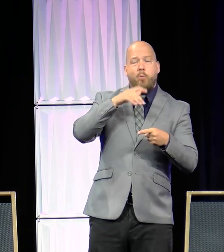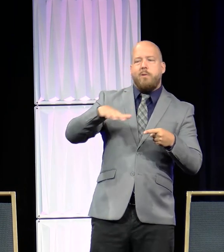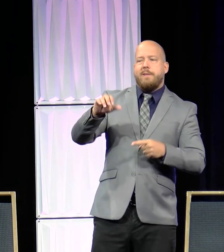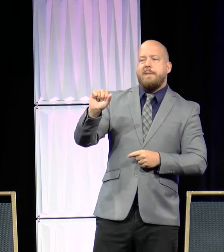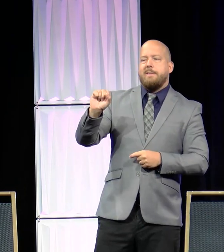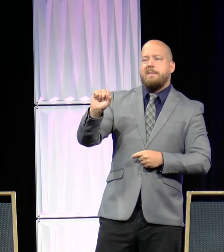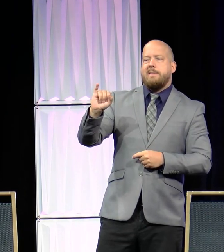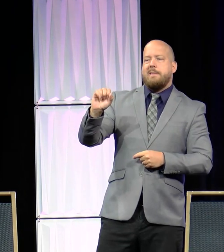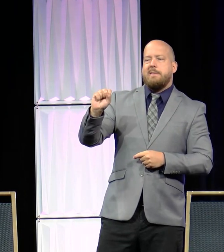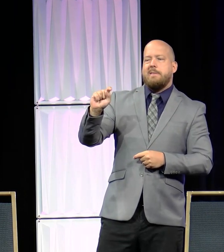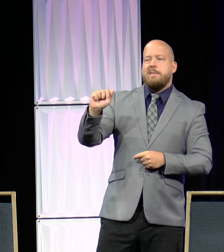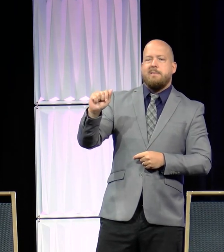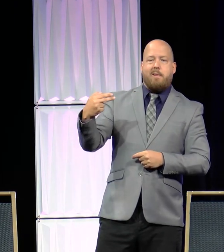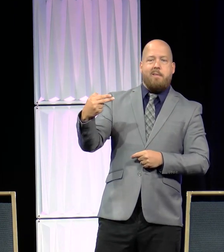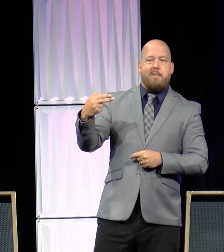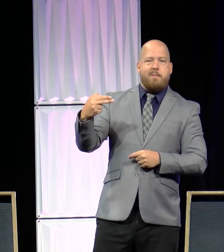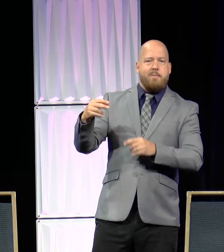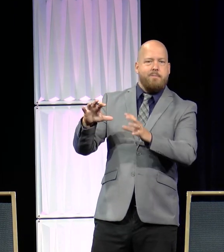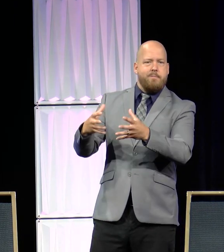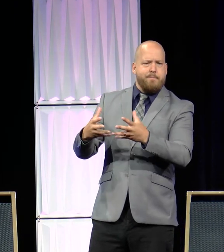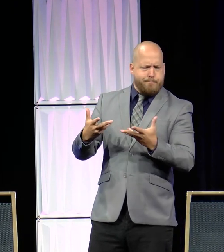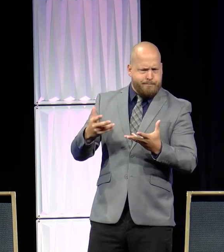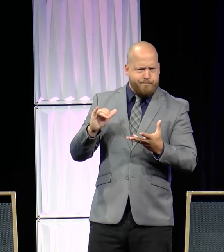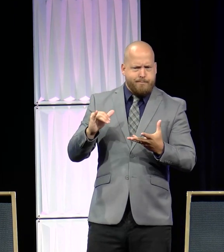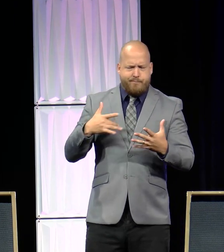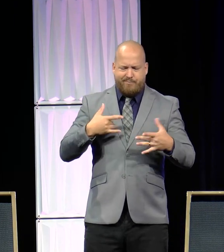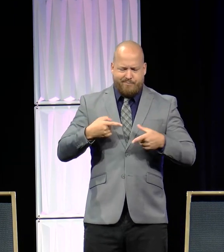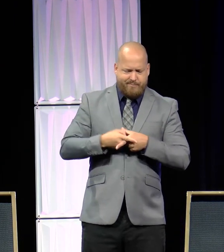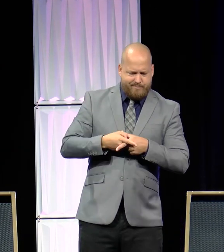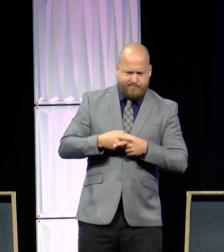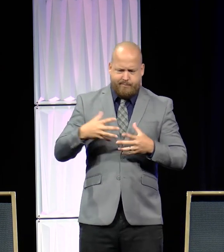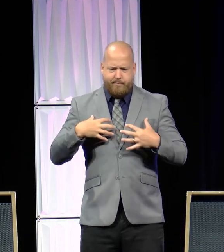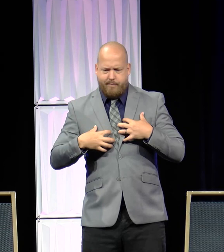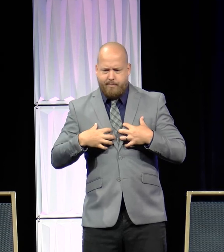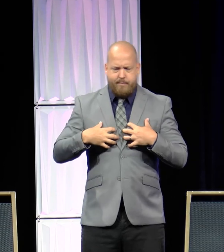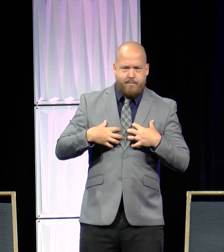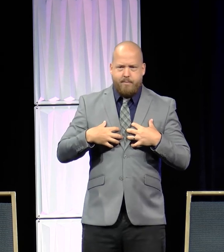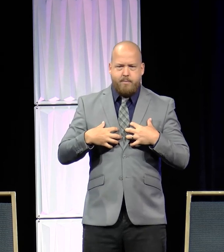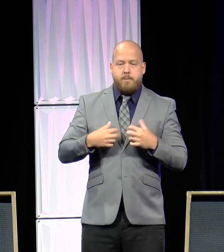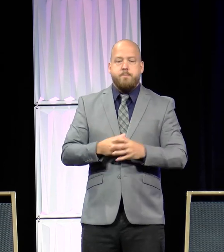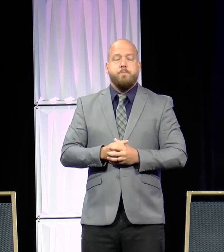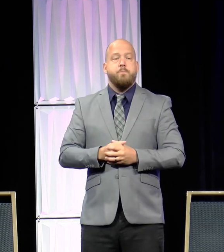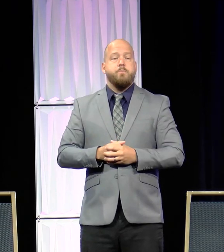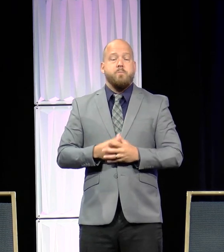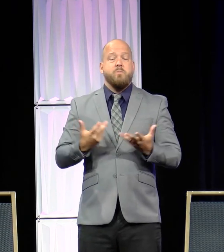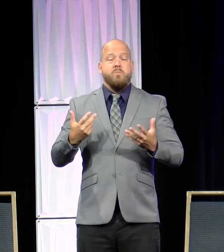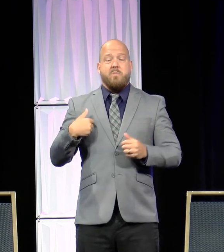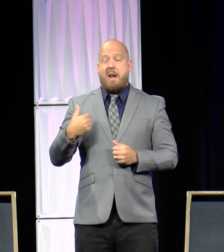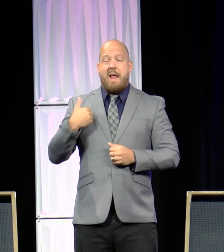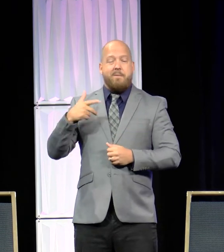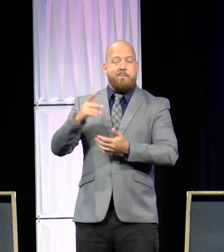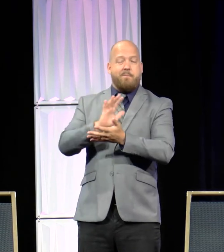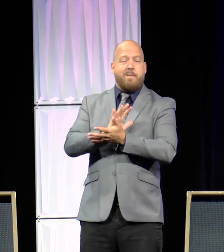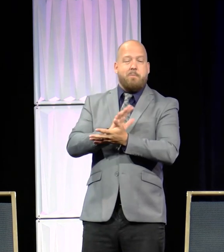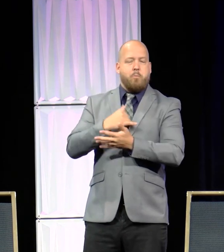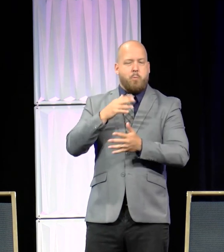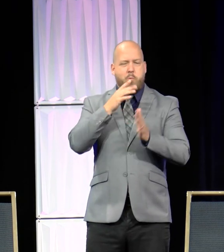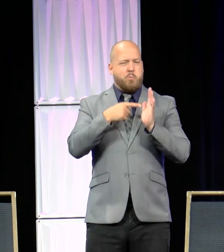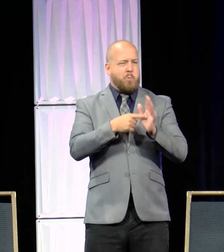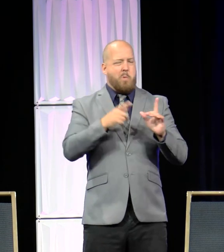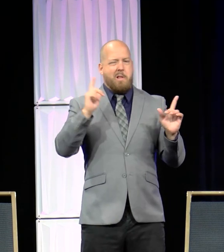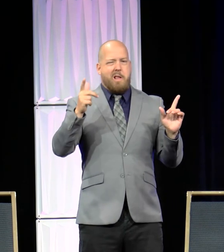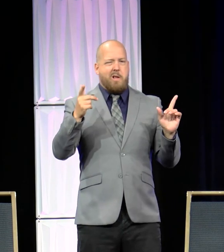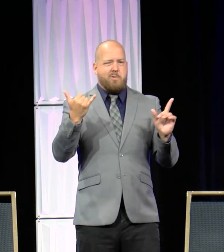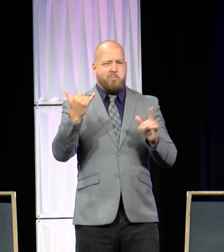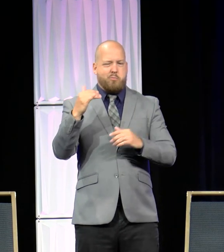We have a film at a call to men called Intentionally Erase. Actually, we're gonna have a showing of it a little later on today. I think it's at